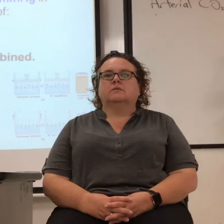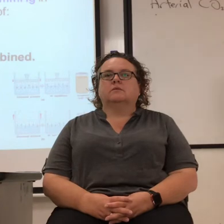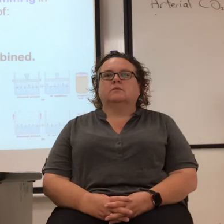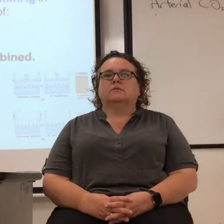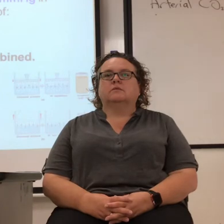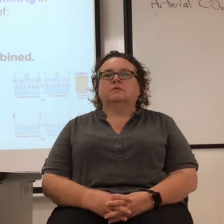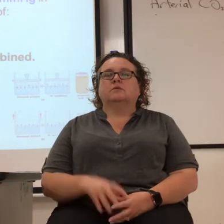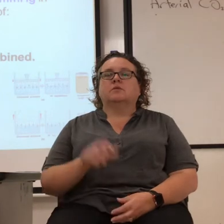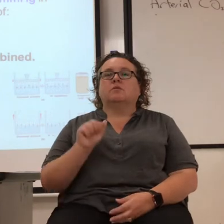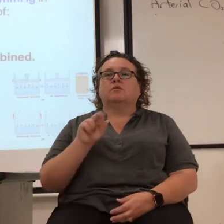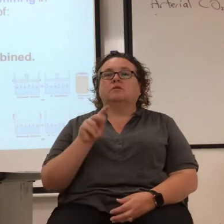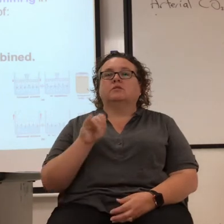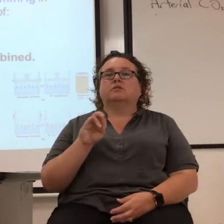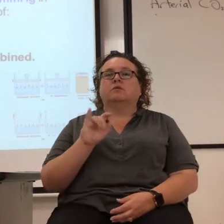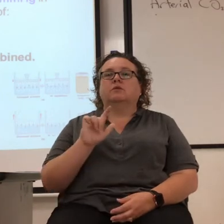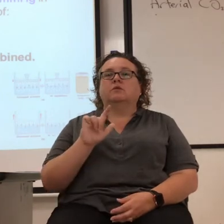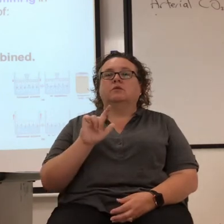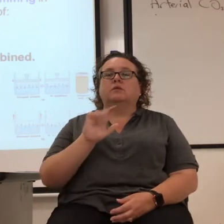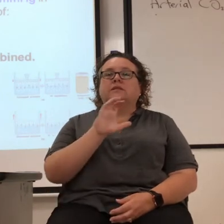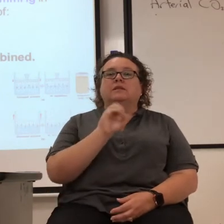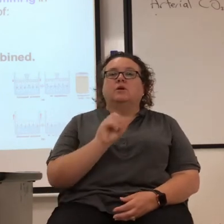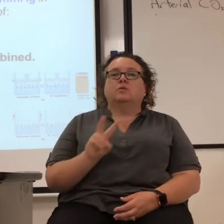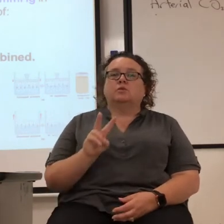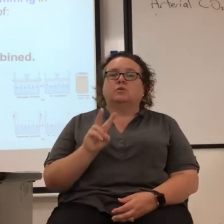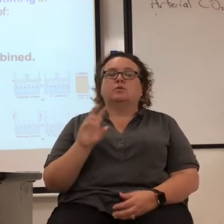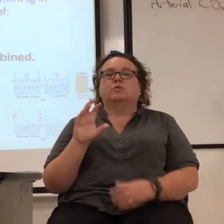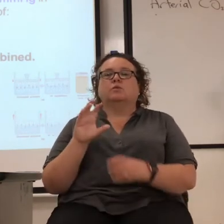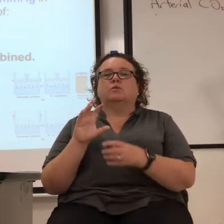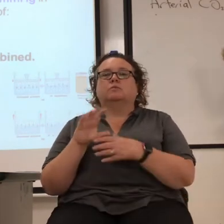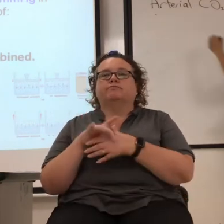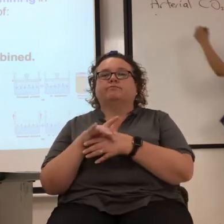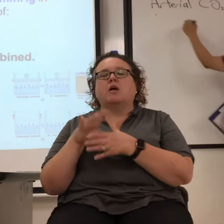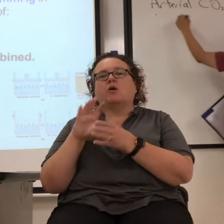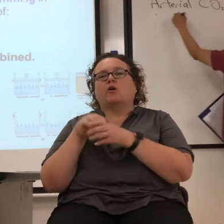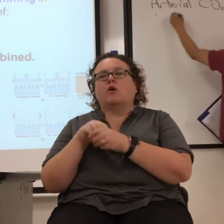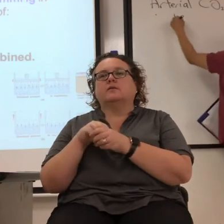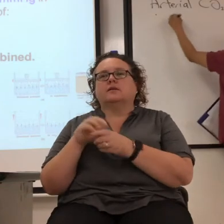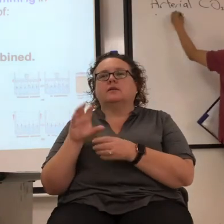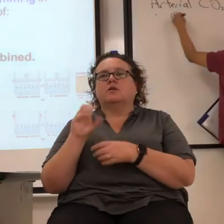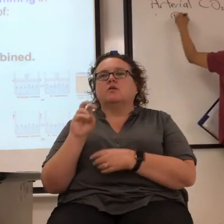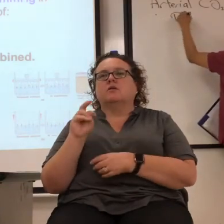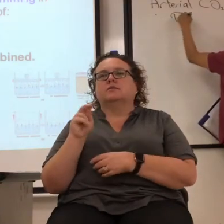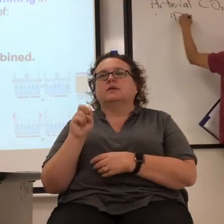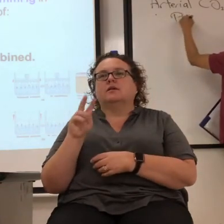The arterial CO2 content, the number I've been giving you